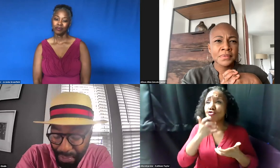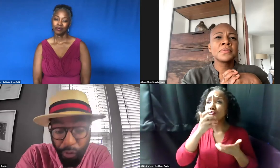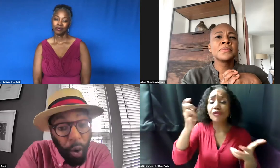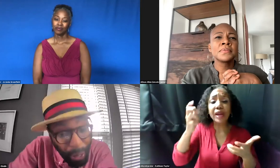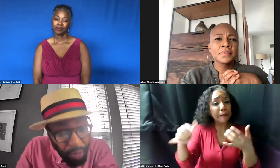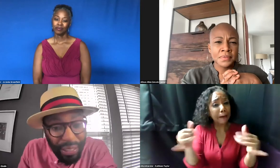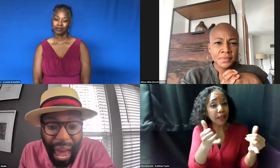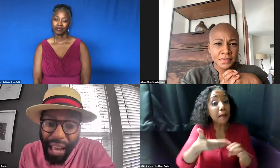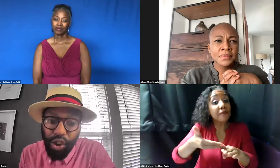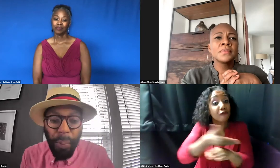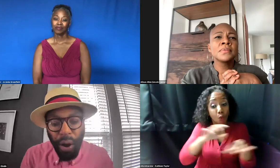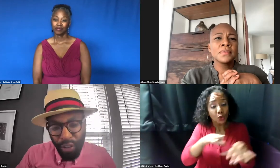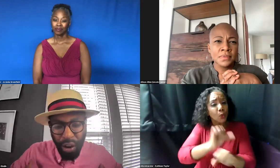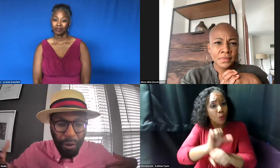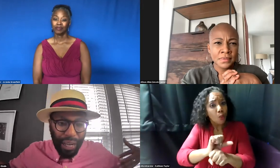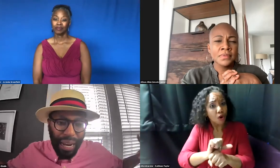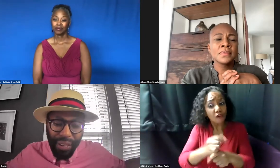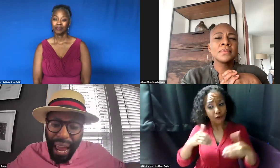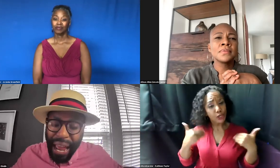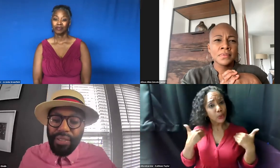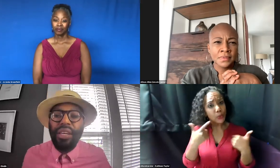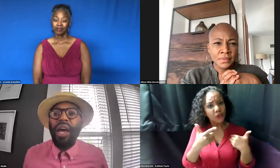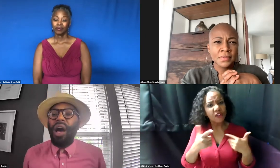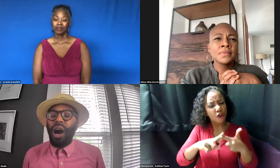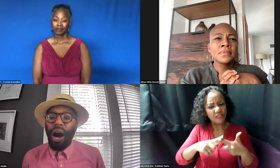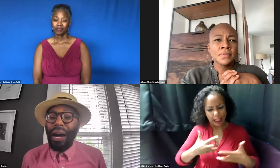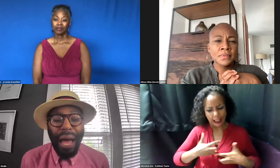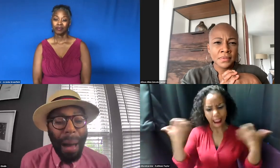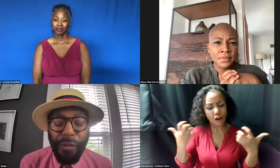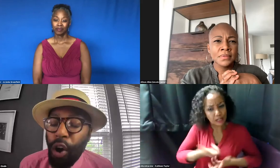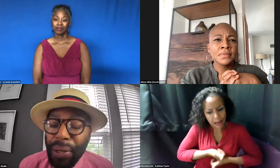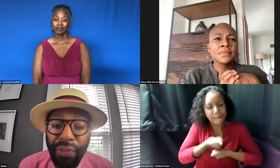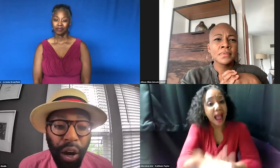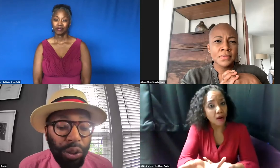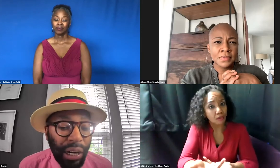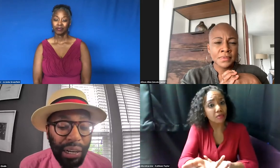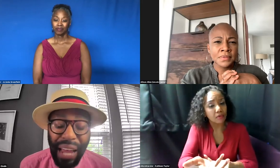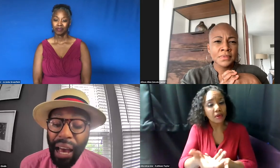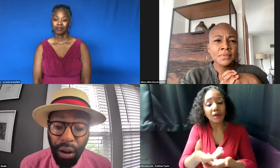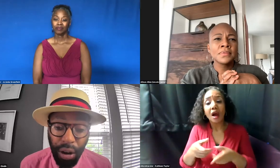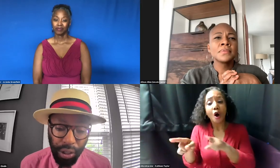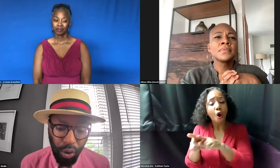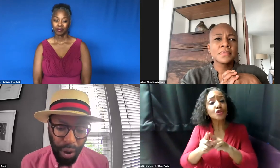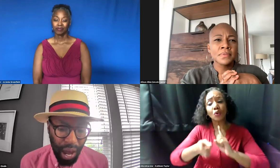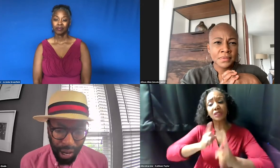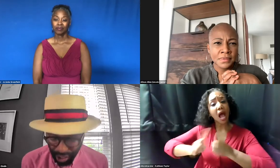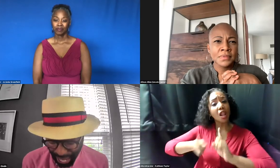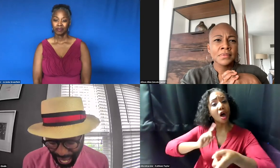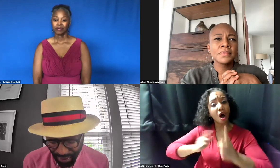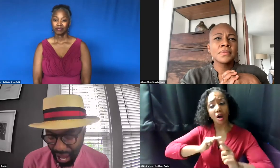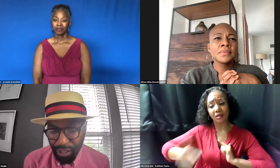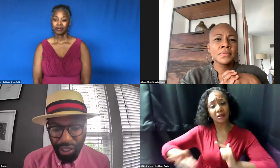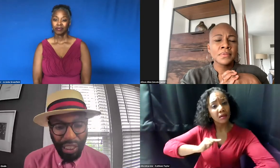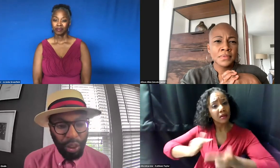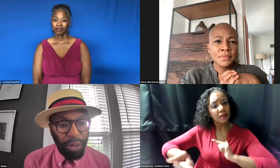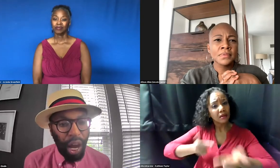play before we do the task are important for young folks to let out their angst. I'm a firm believer in cogenerative dialogue. So just